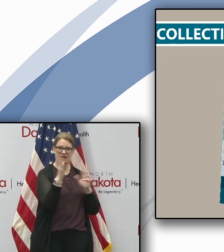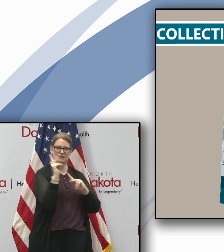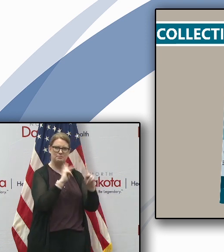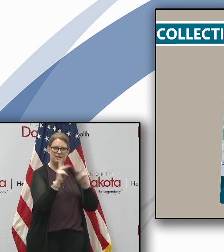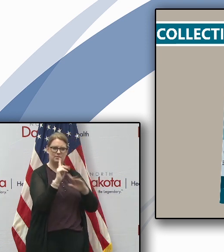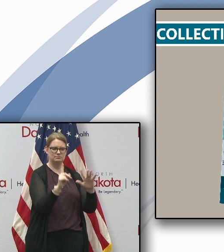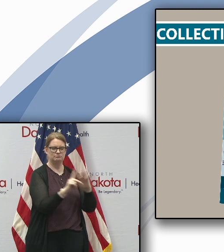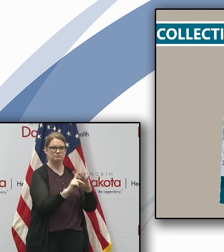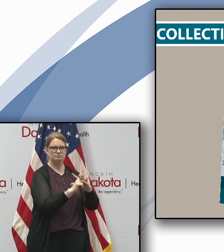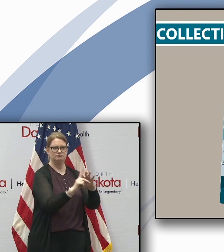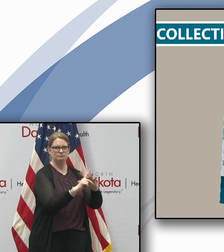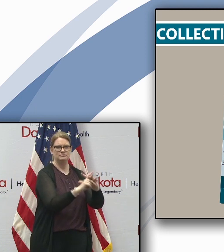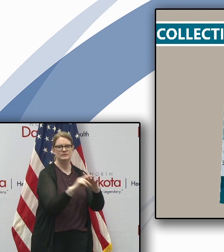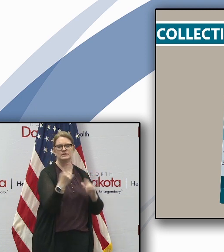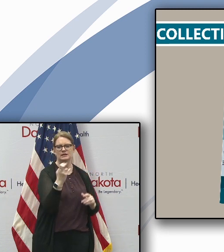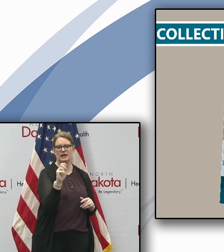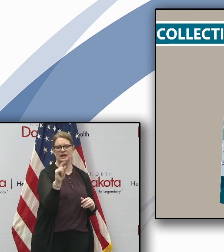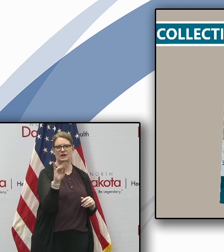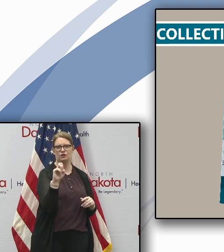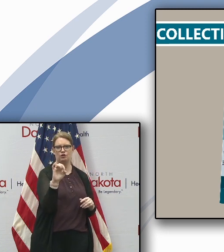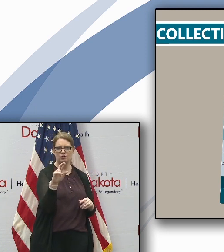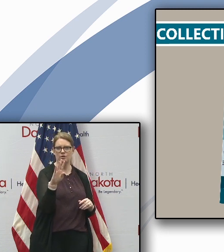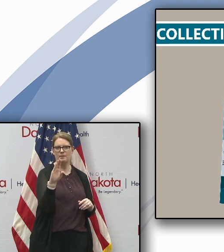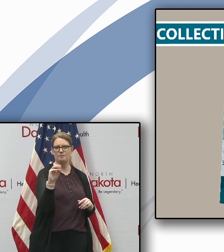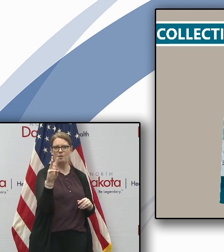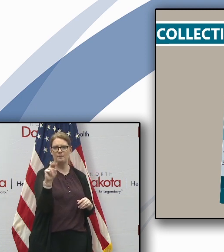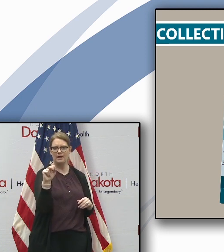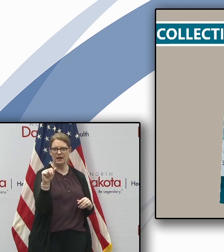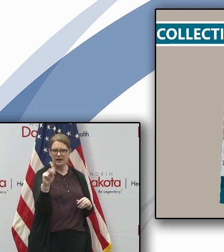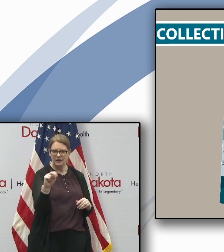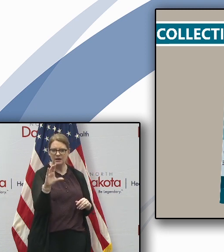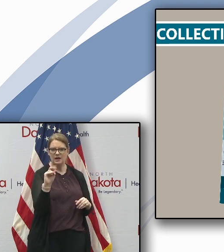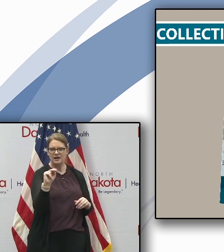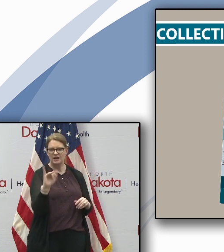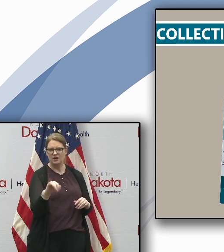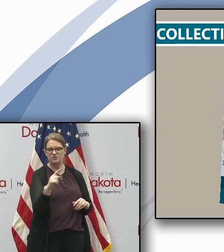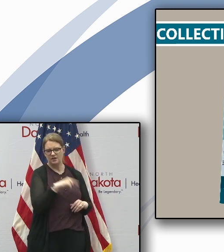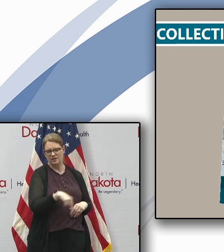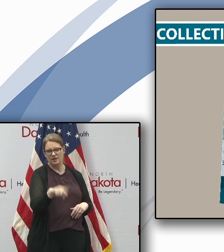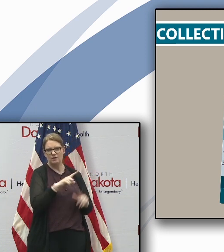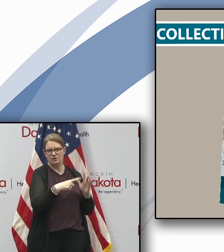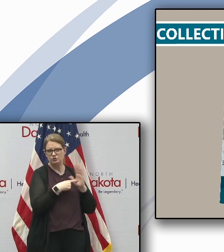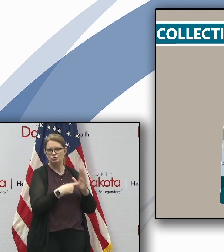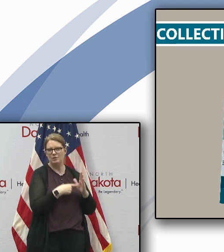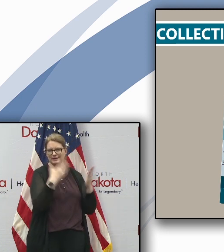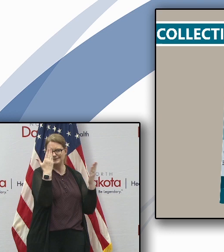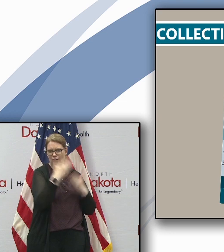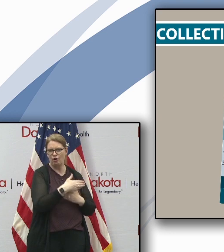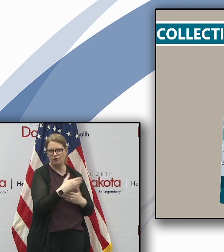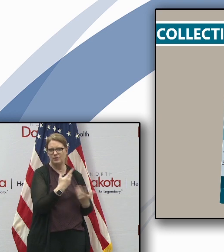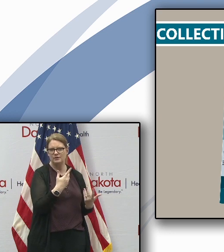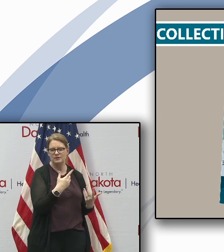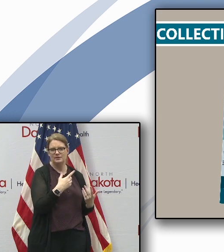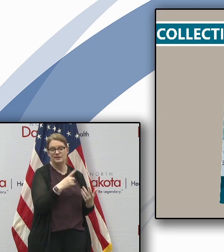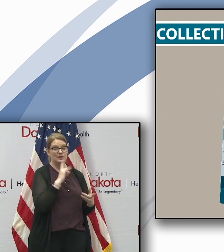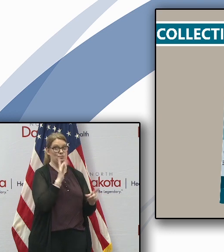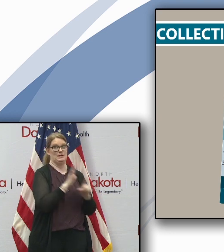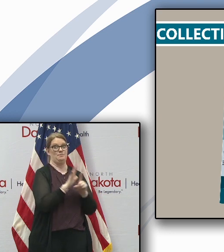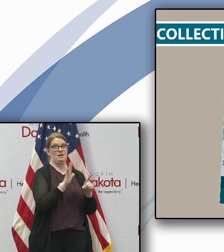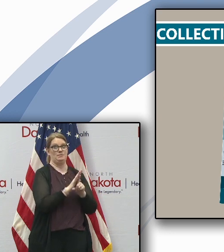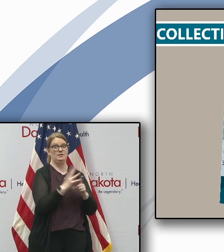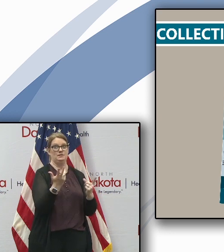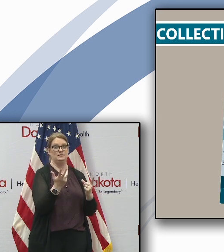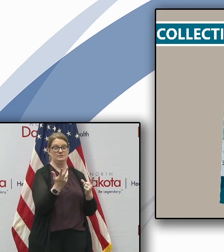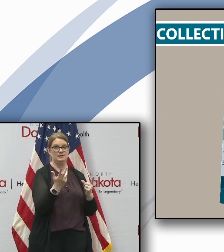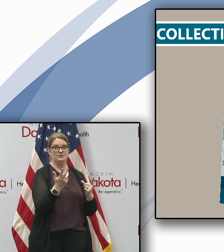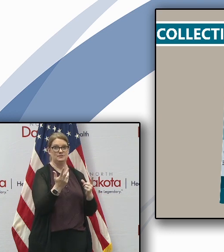from Hettinger County and Bowman County. We see those counties also showing dark down there because it was very popular,